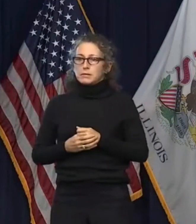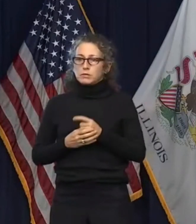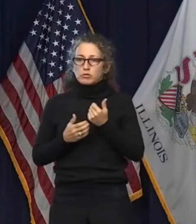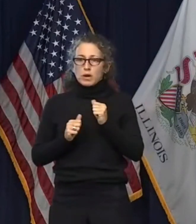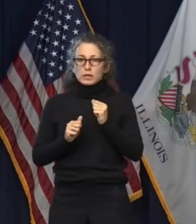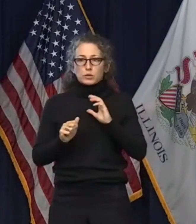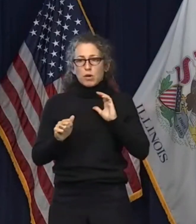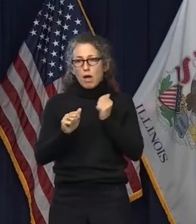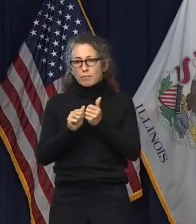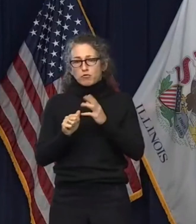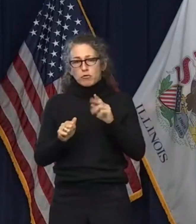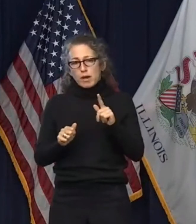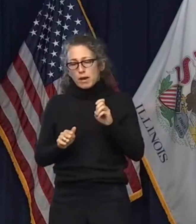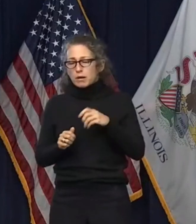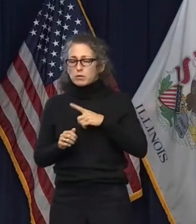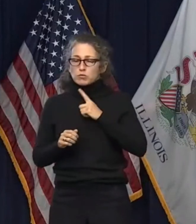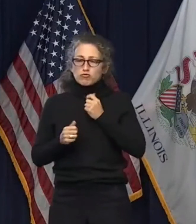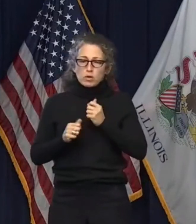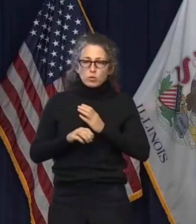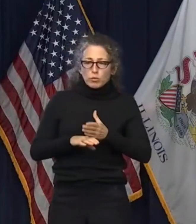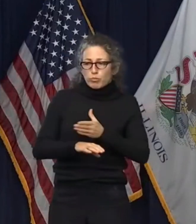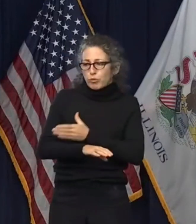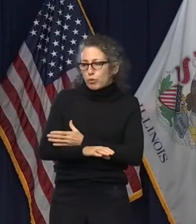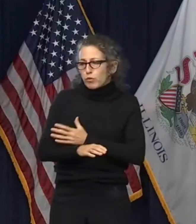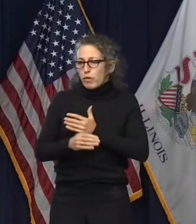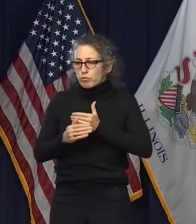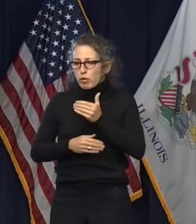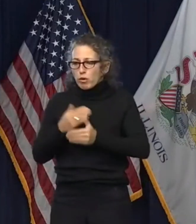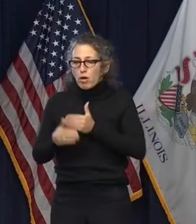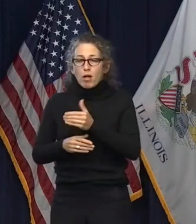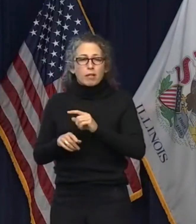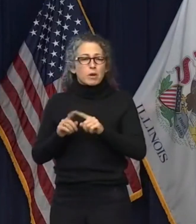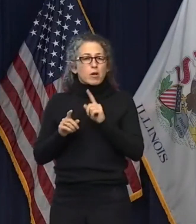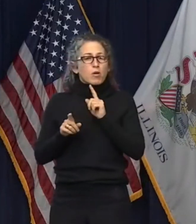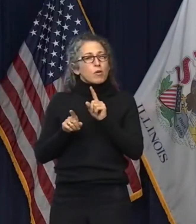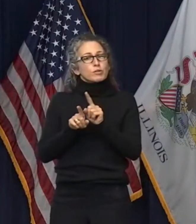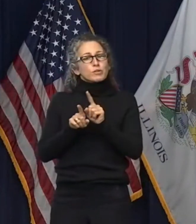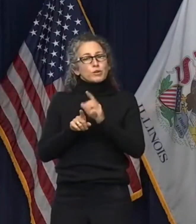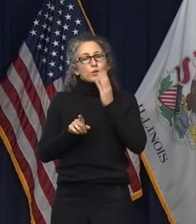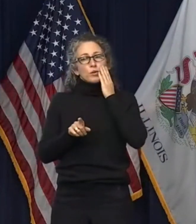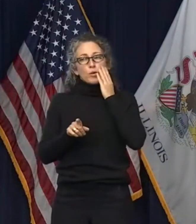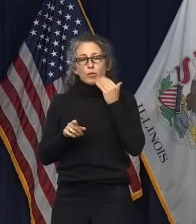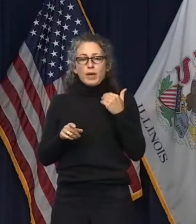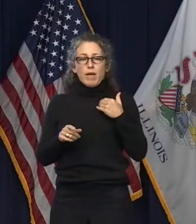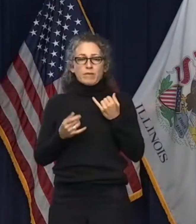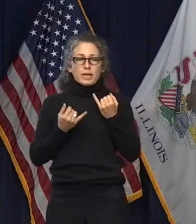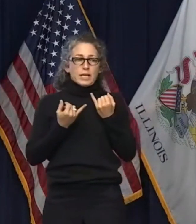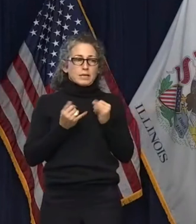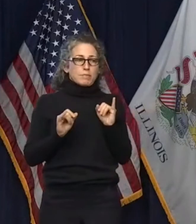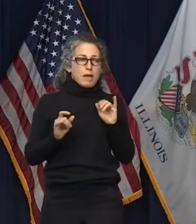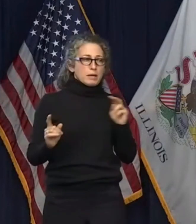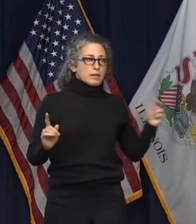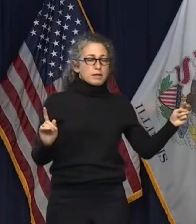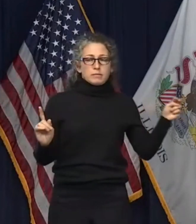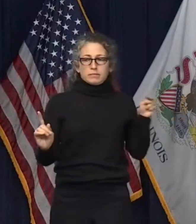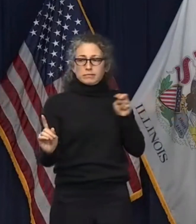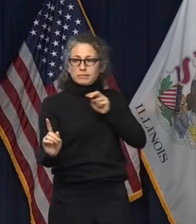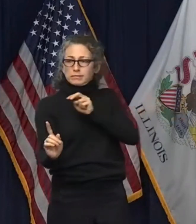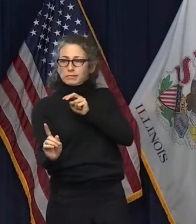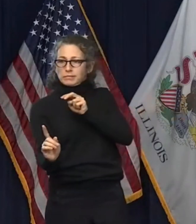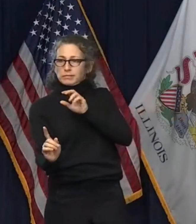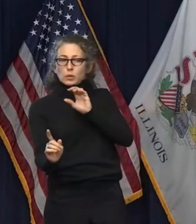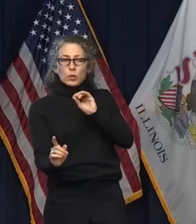upgrade, improve, et cetera, ask people questions. But you also know that there's an independent look that's being done by